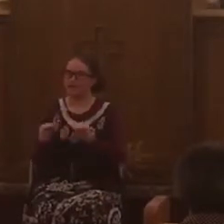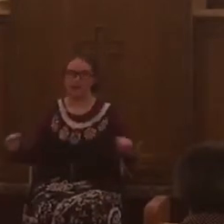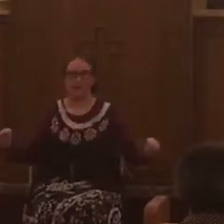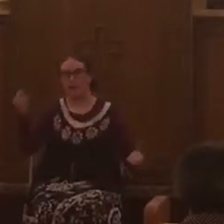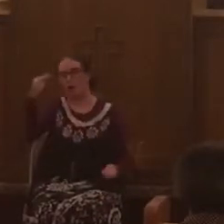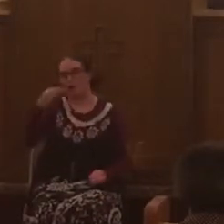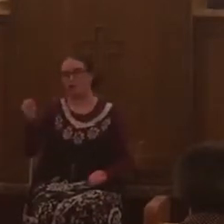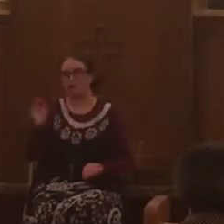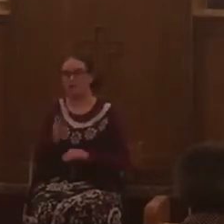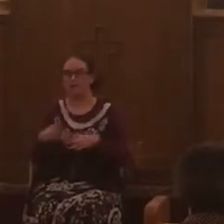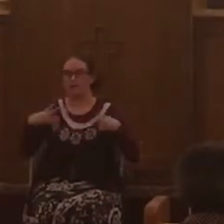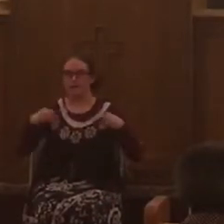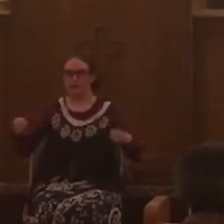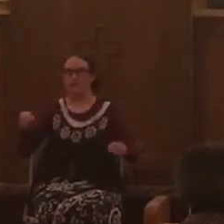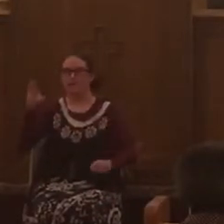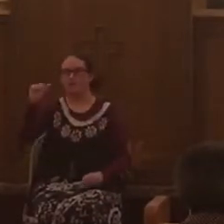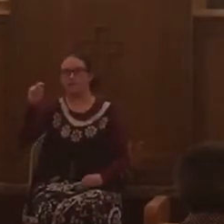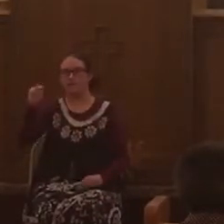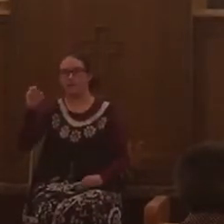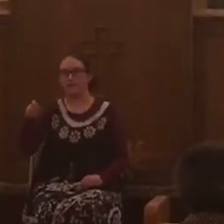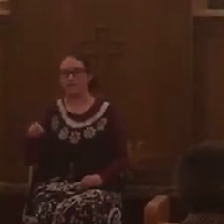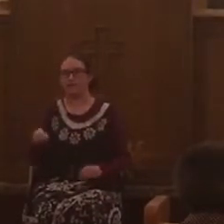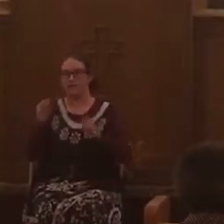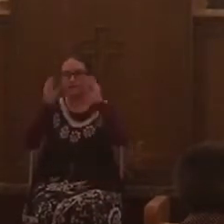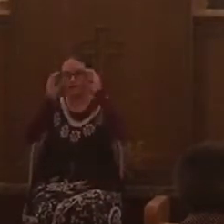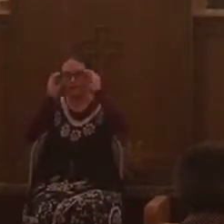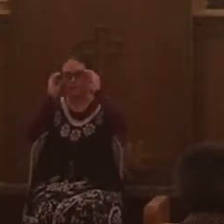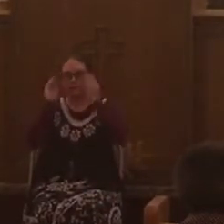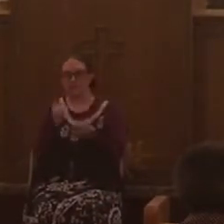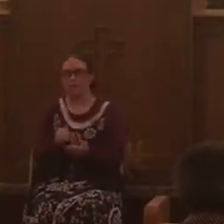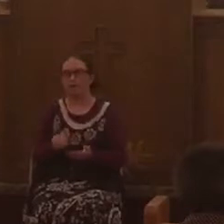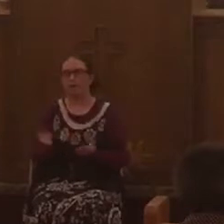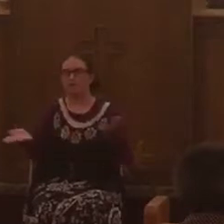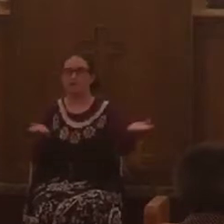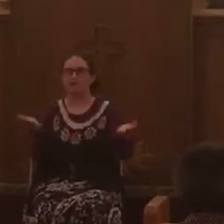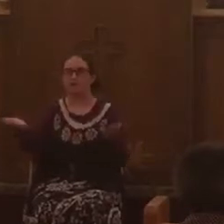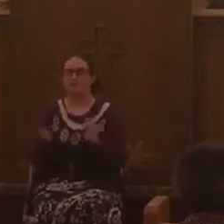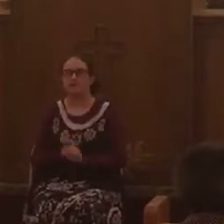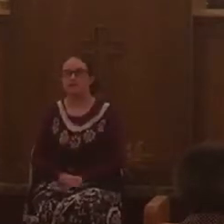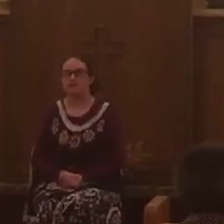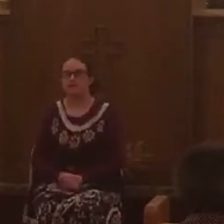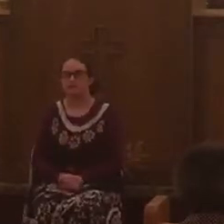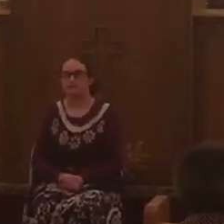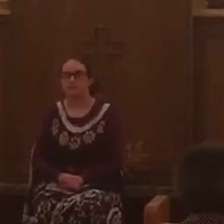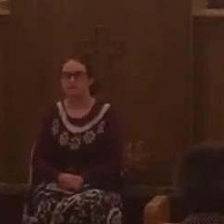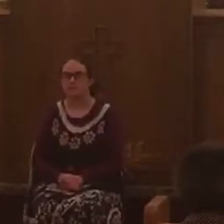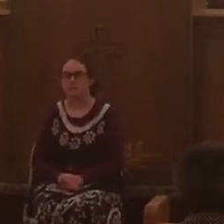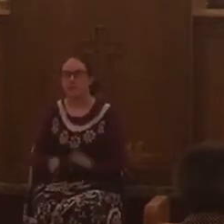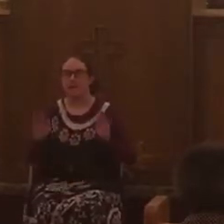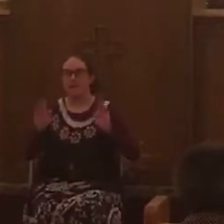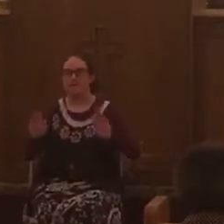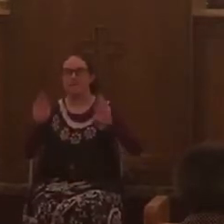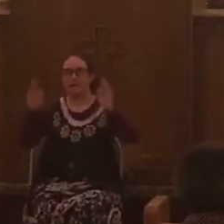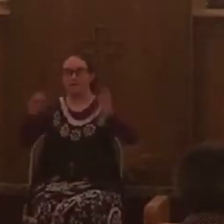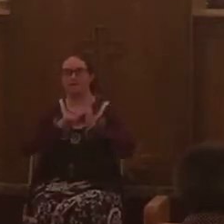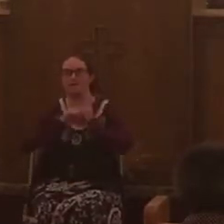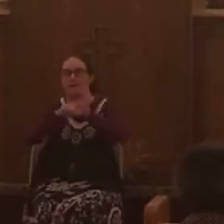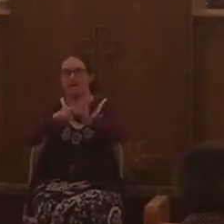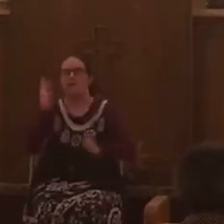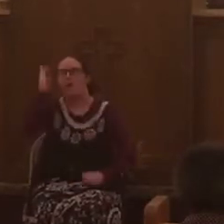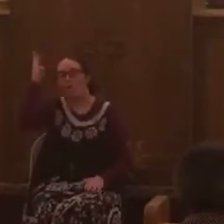drifting away from that. Amen. when we pastored in Wells, it was nothing